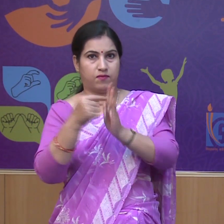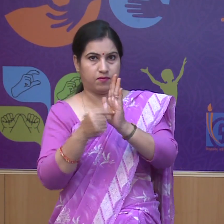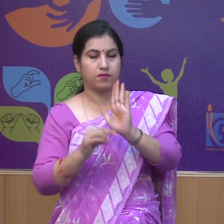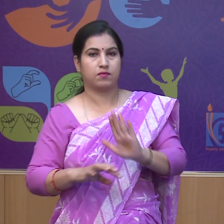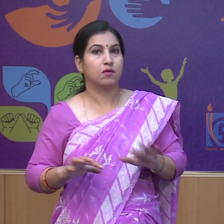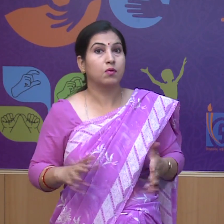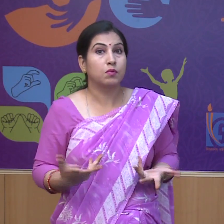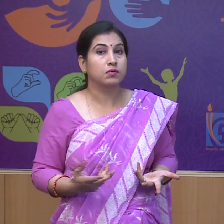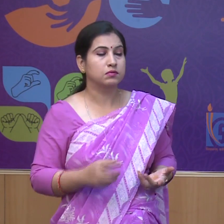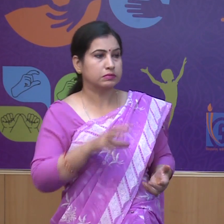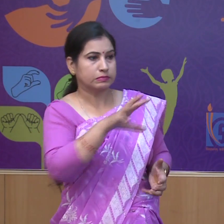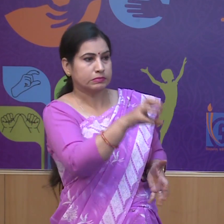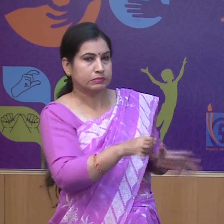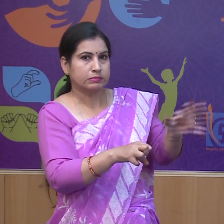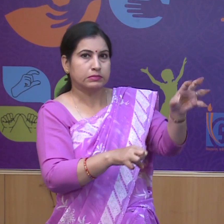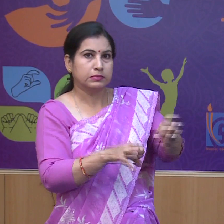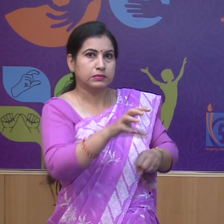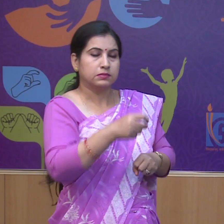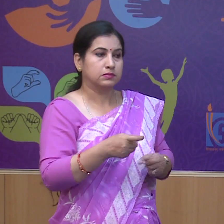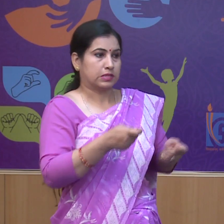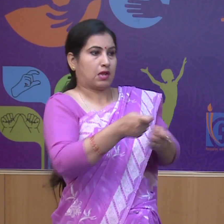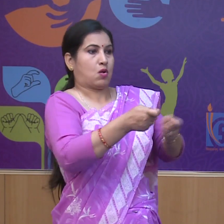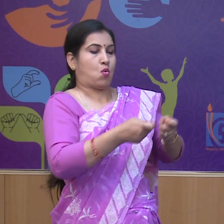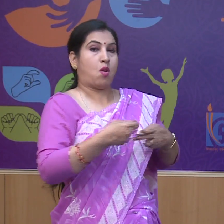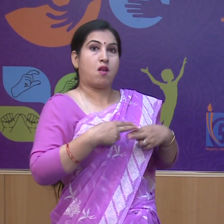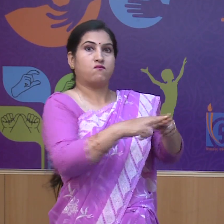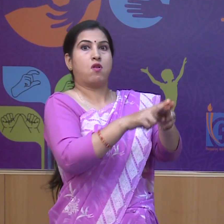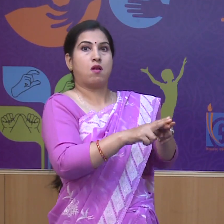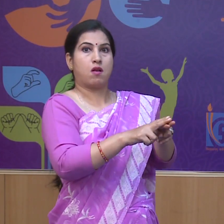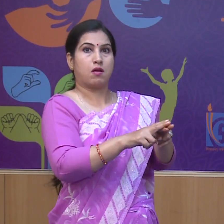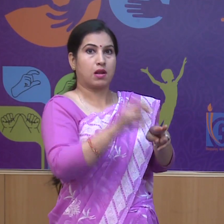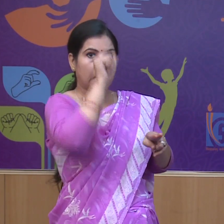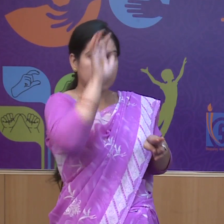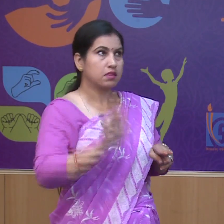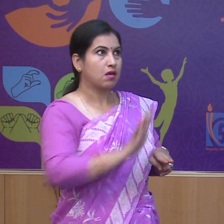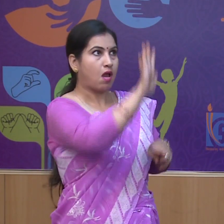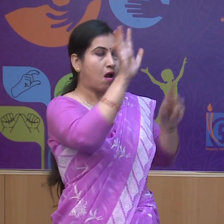to establish complete political control over India.